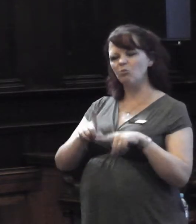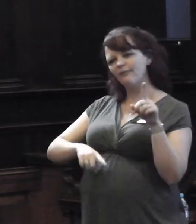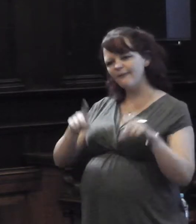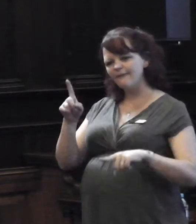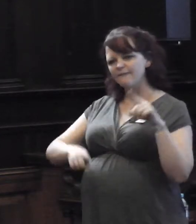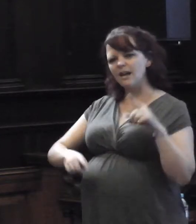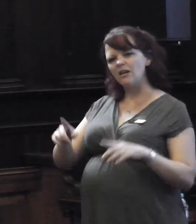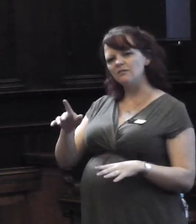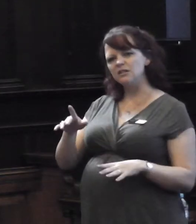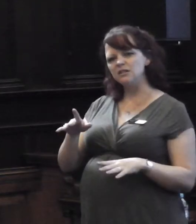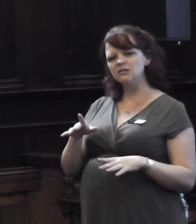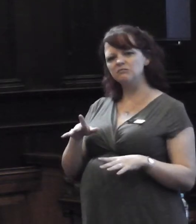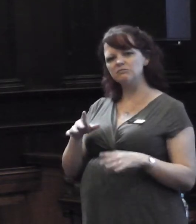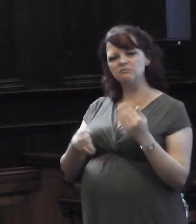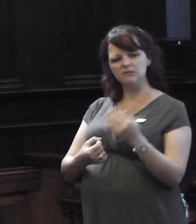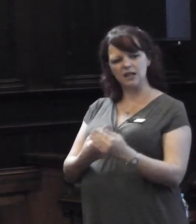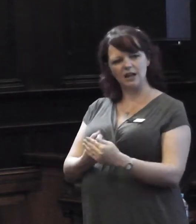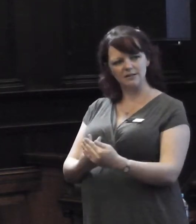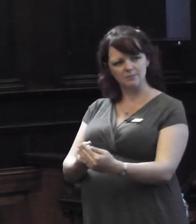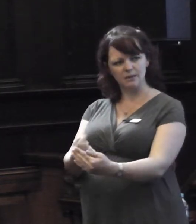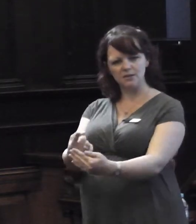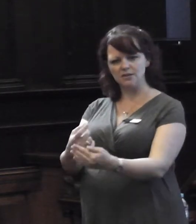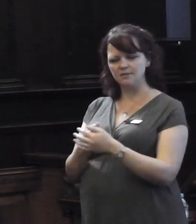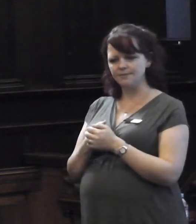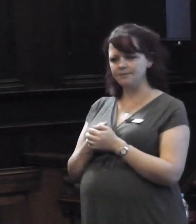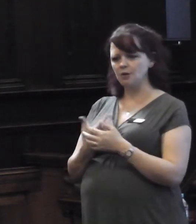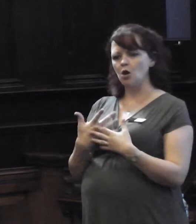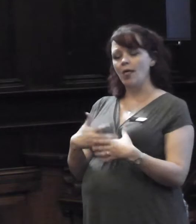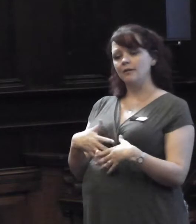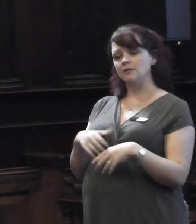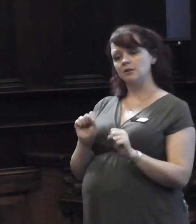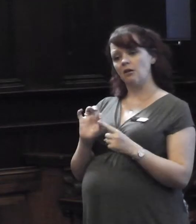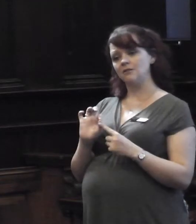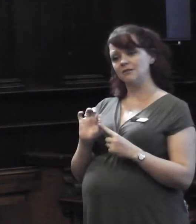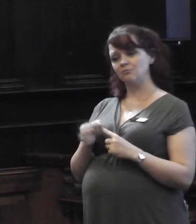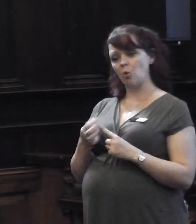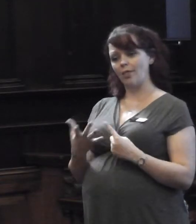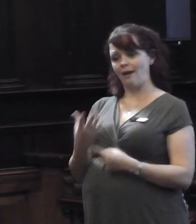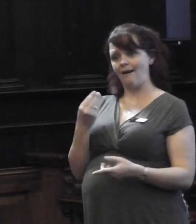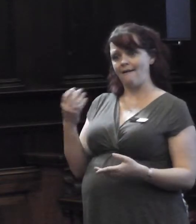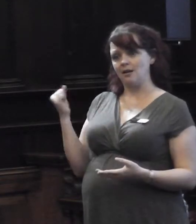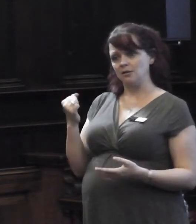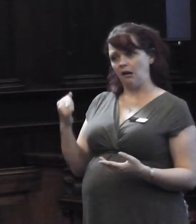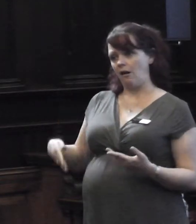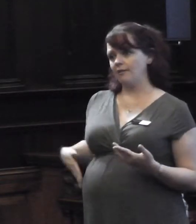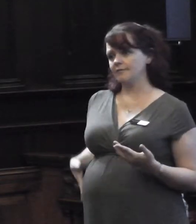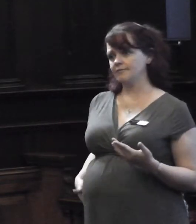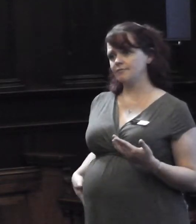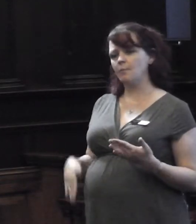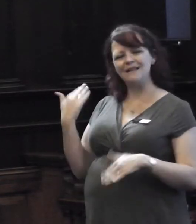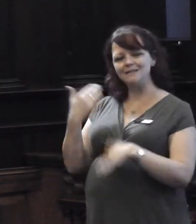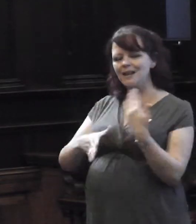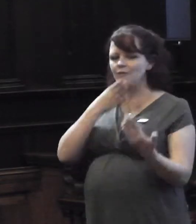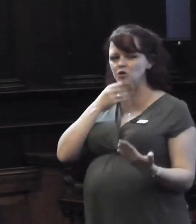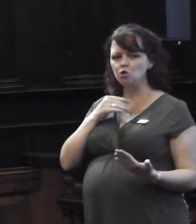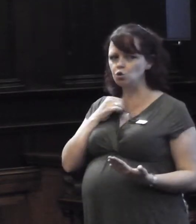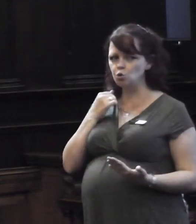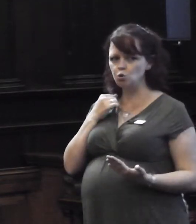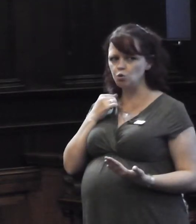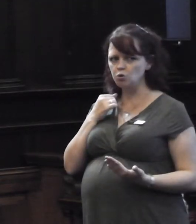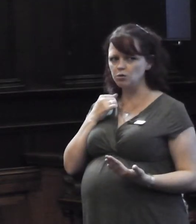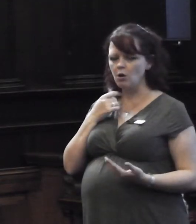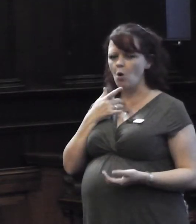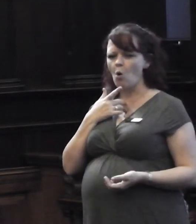process, so that the starting point for those who carry knives but who didn't use them